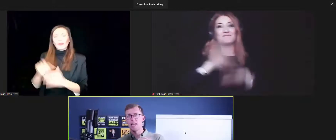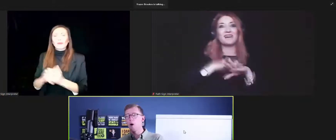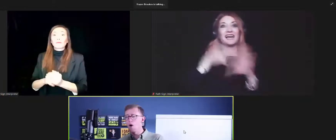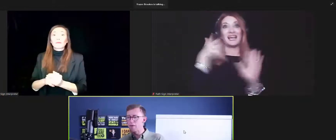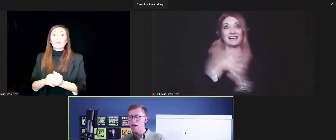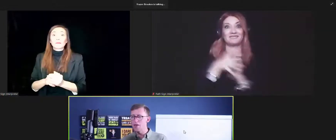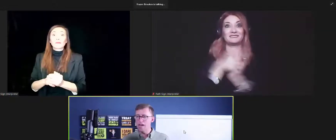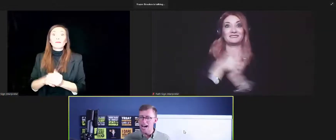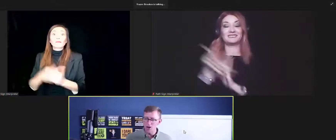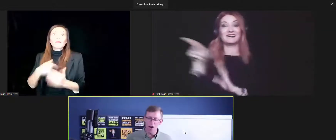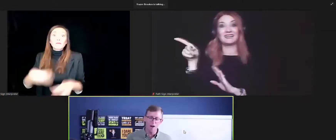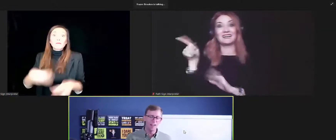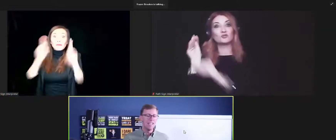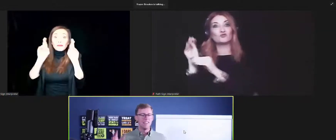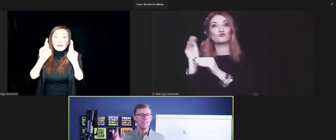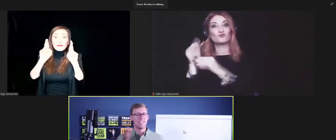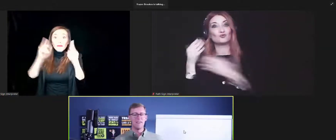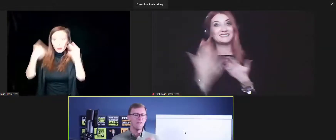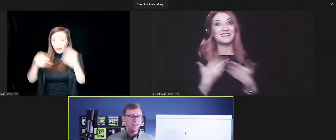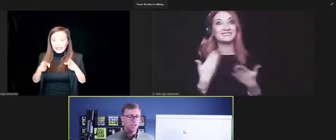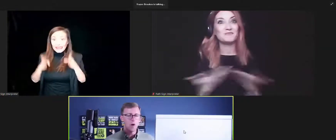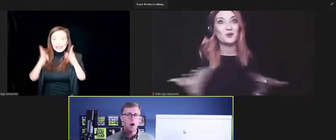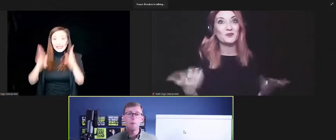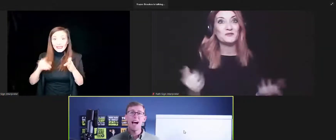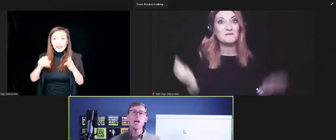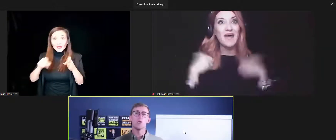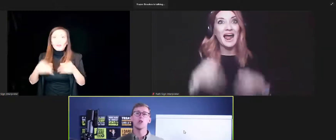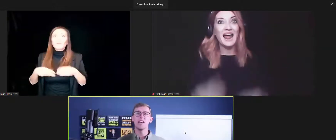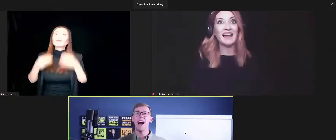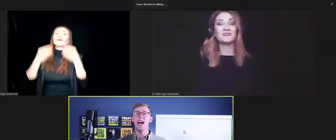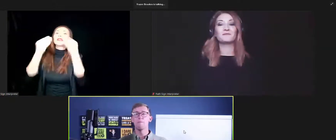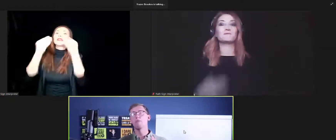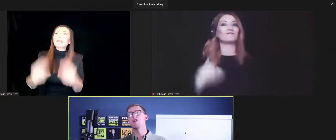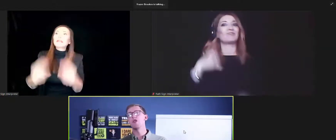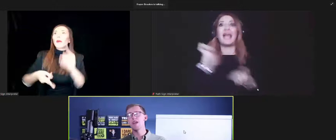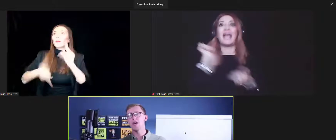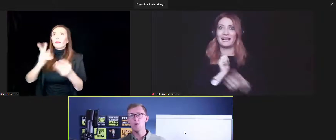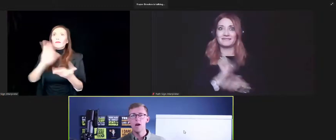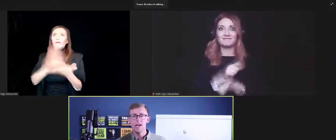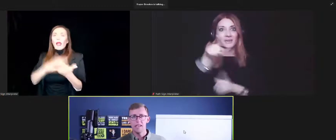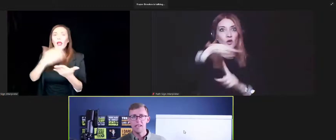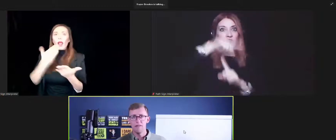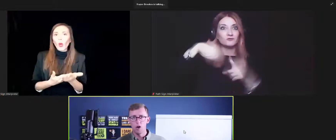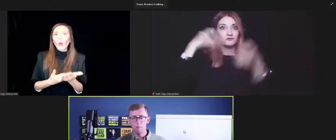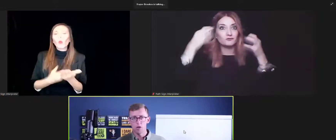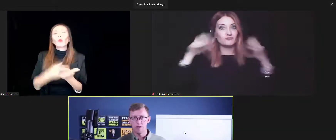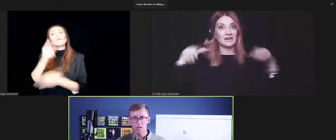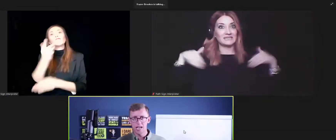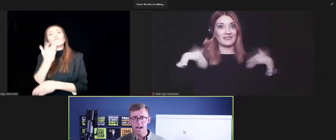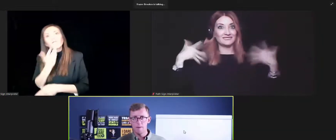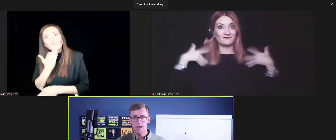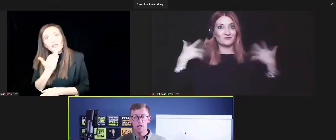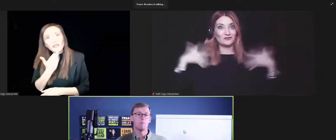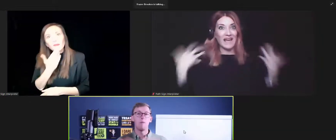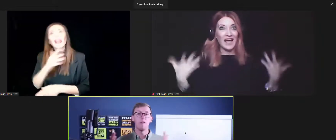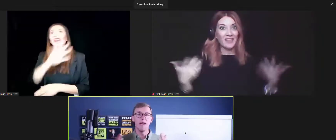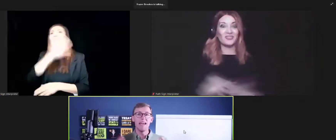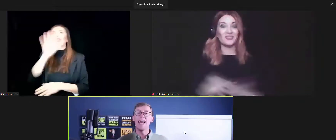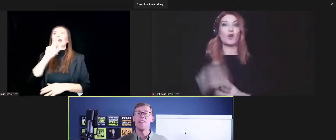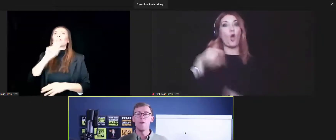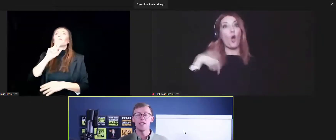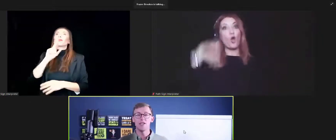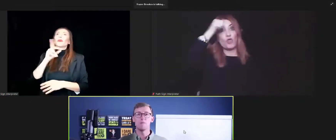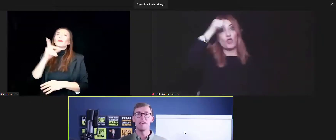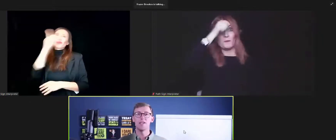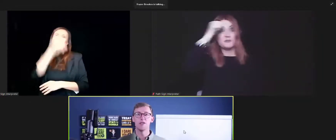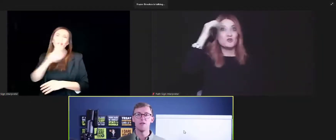Sunday morning where you guys are and there's different things going on, but I just want to say that I appreciate you giving up some of your time to spend with me and the